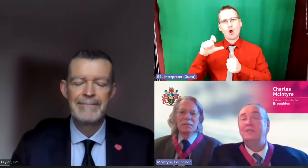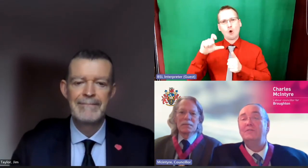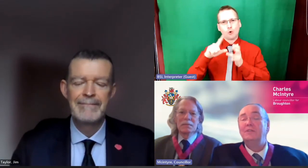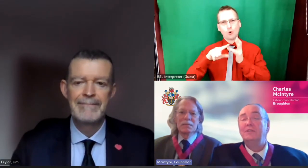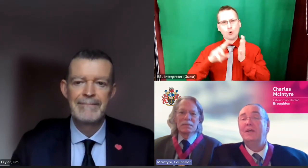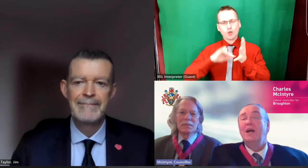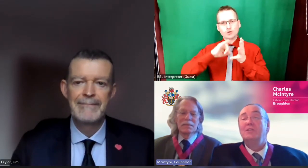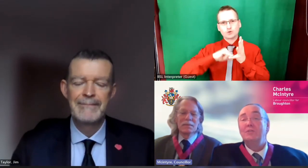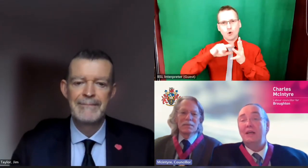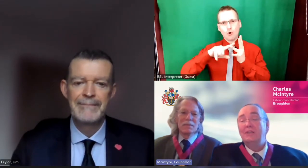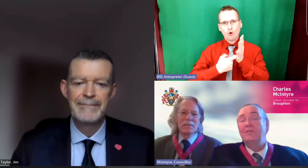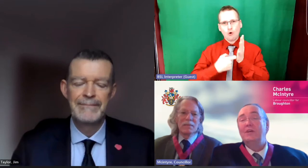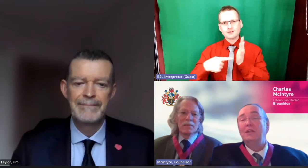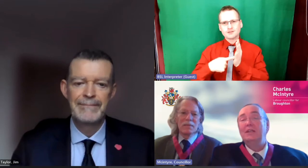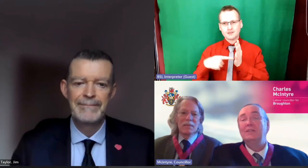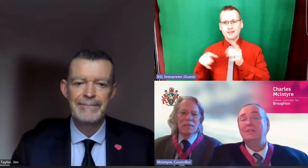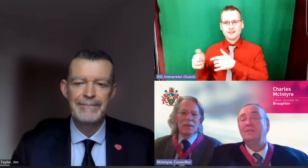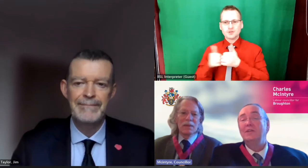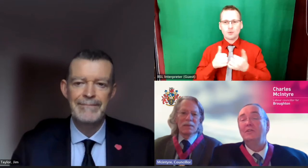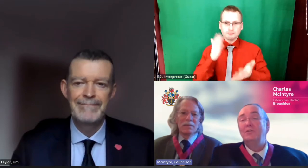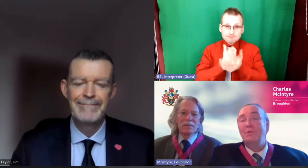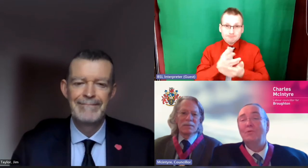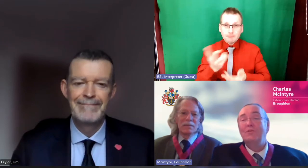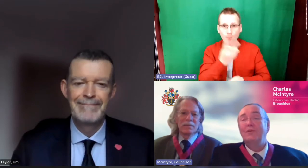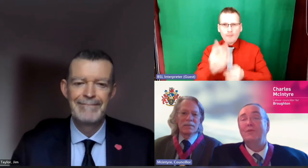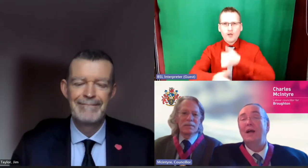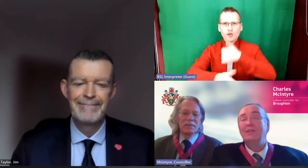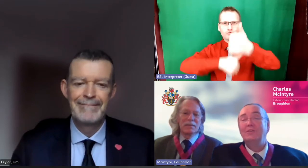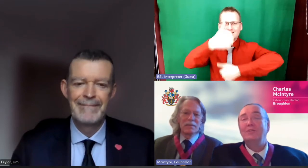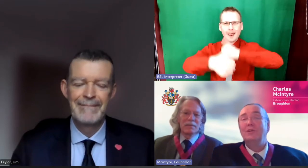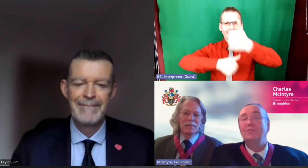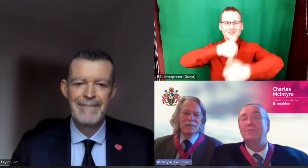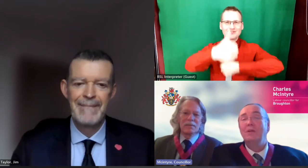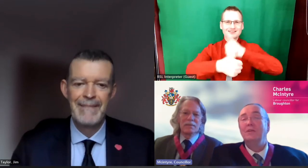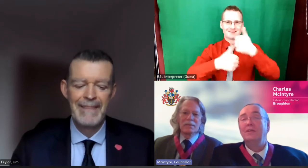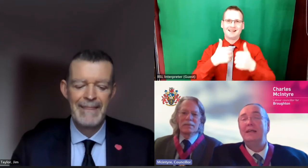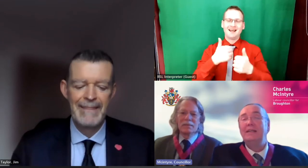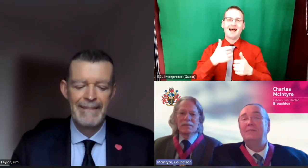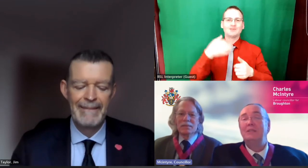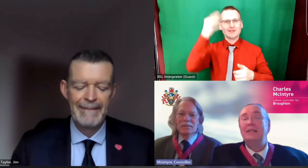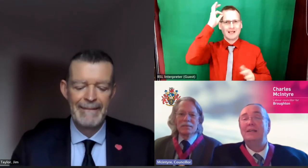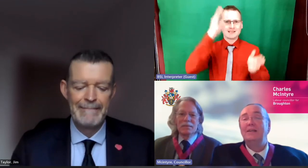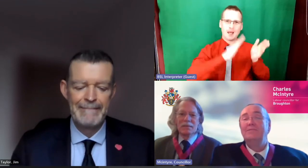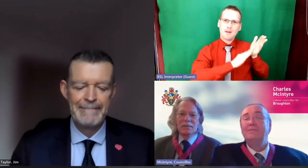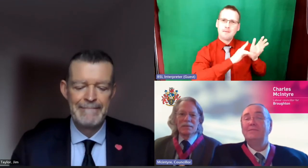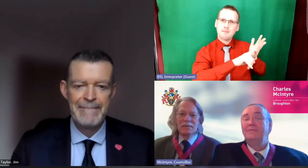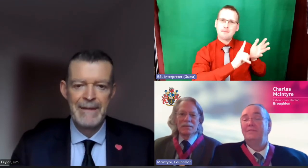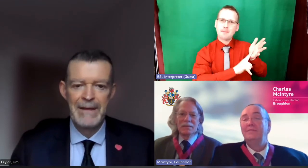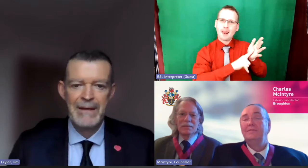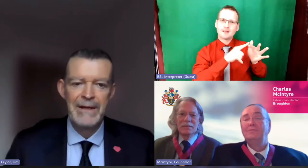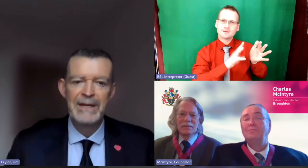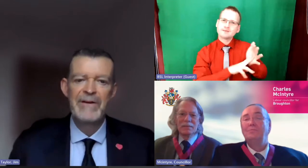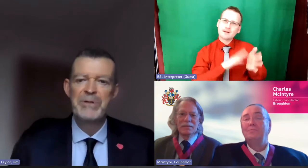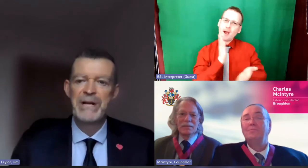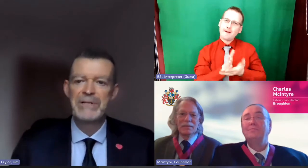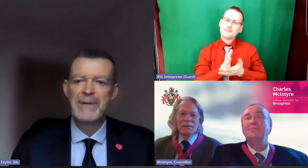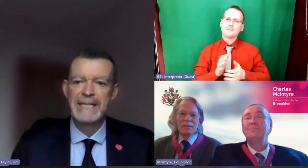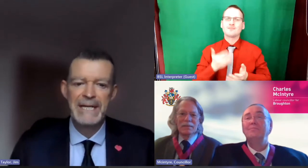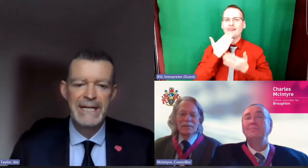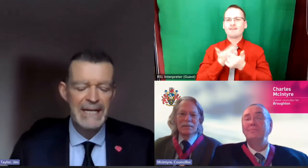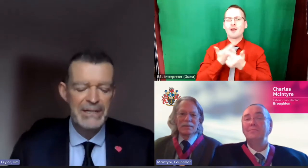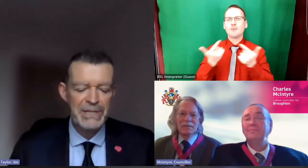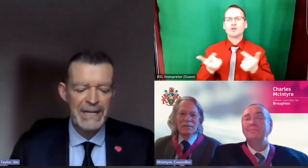year of service. So yes, congratulations to both of you and to Councillor Mullen in particular. Thank you very much,